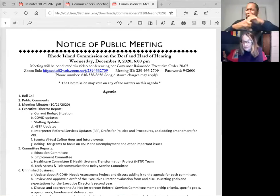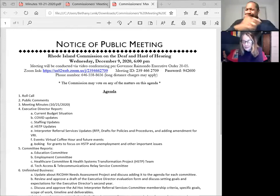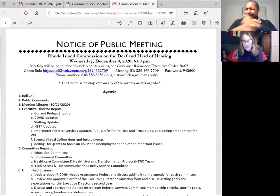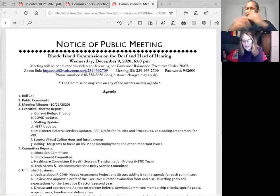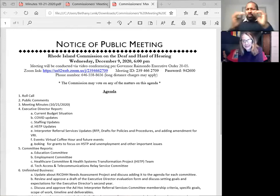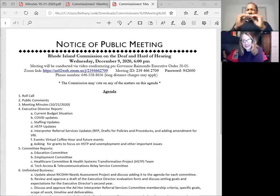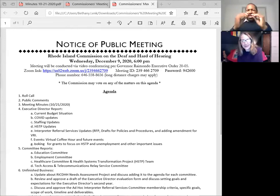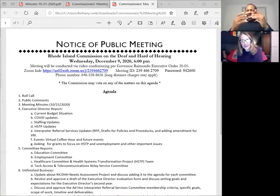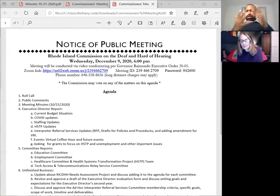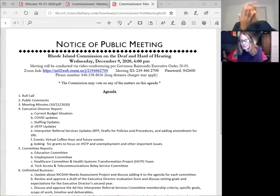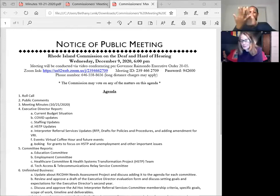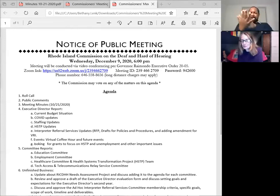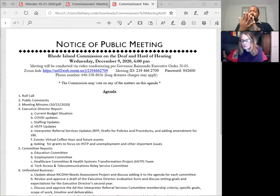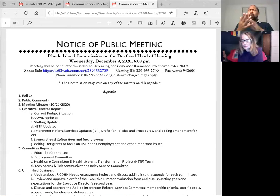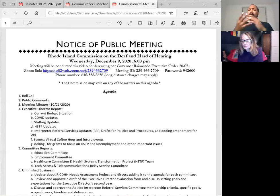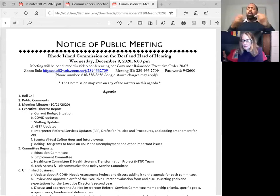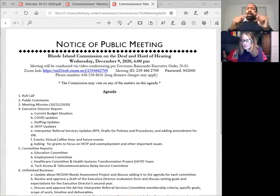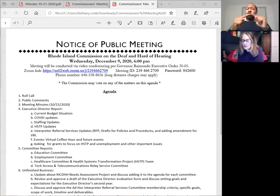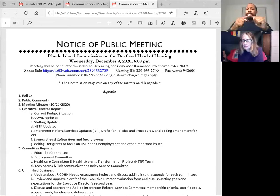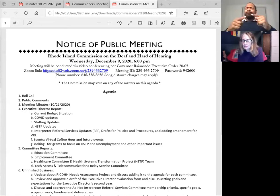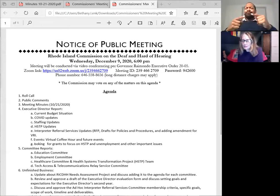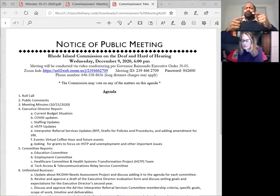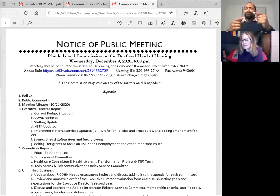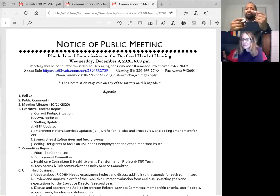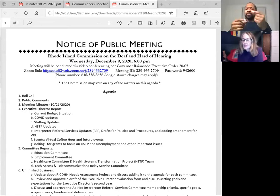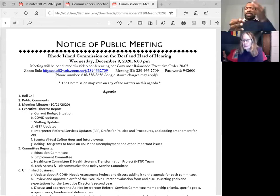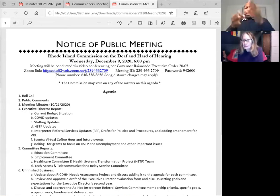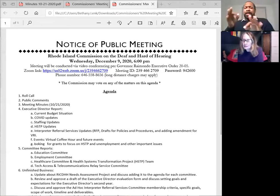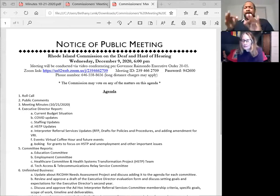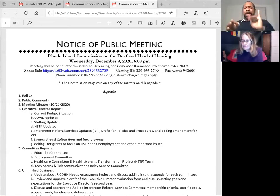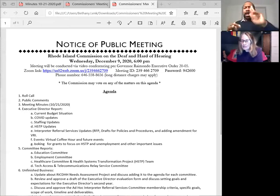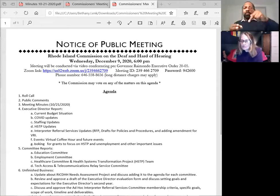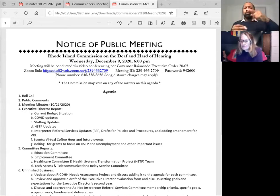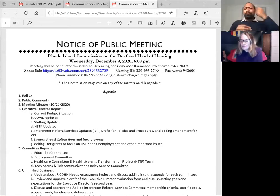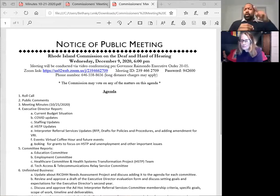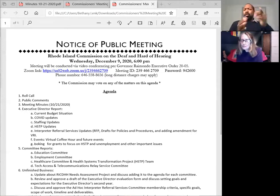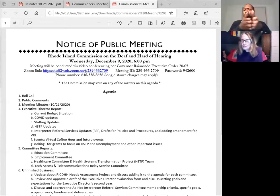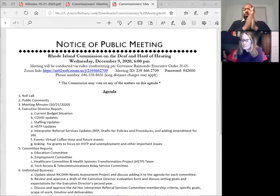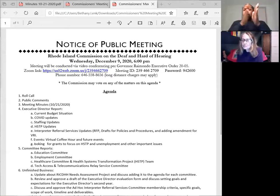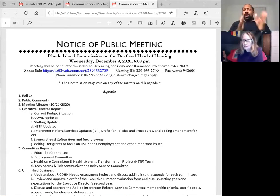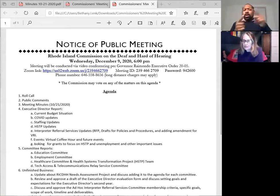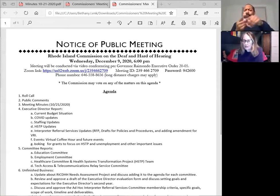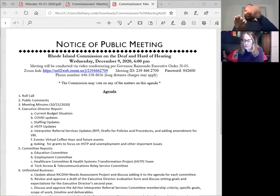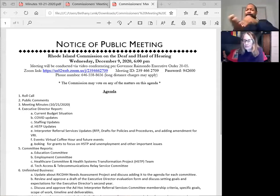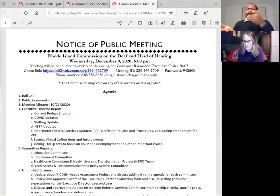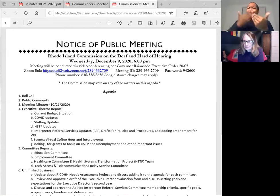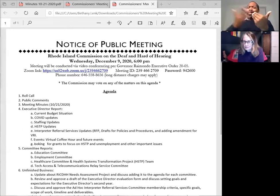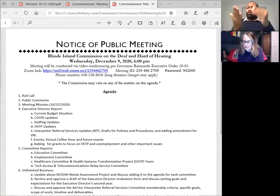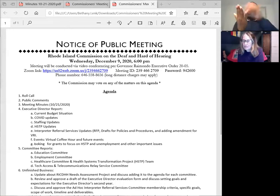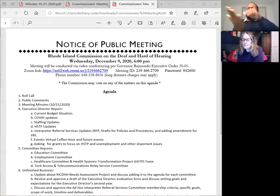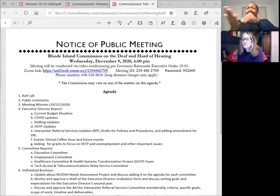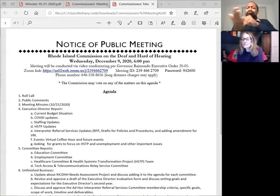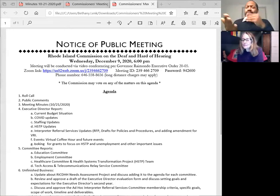out. Right now, the request forms are very complicated and not effective. So we're going to simplify that